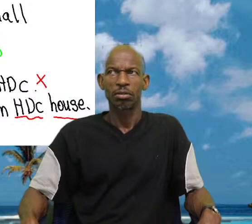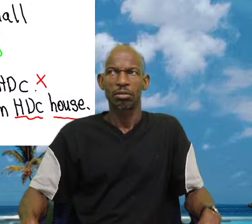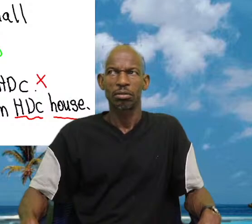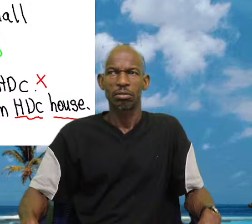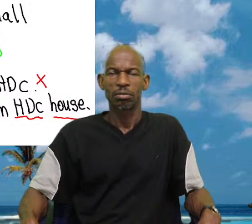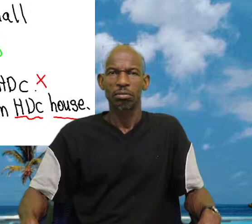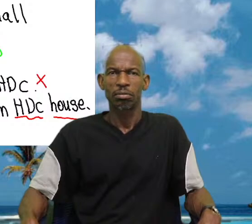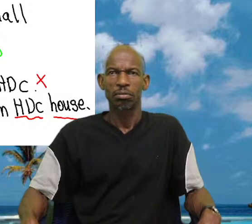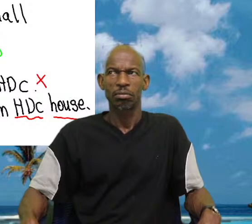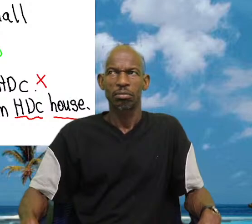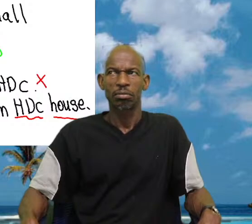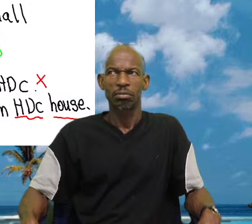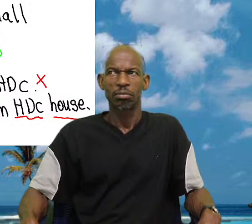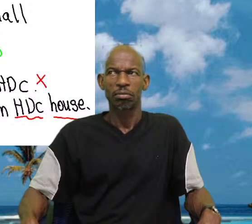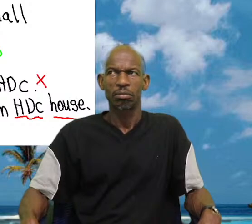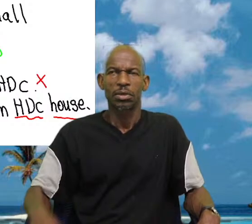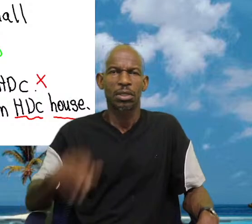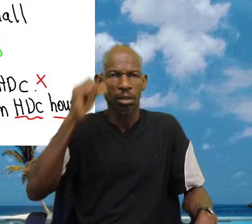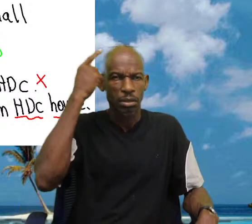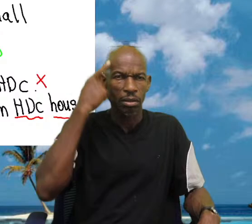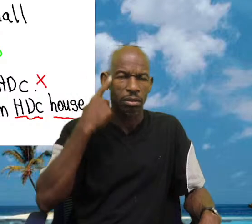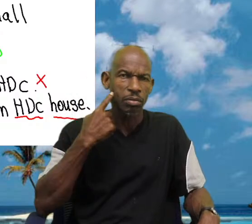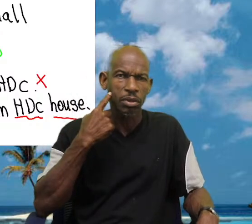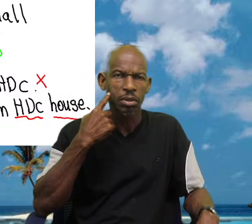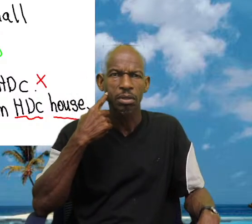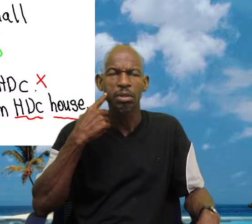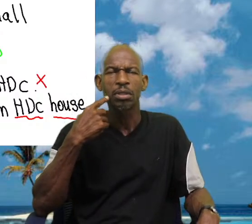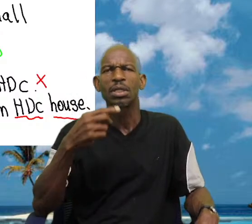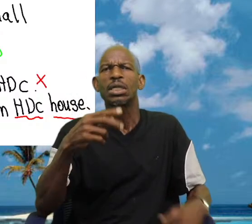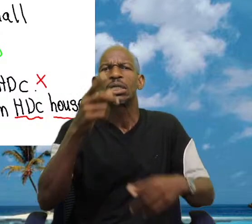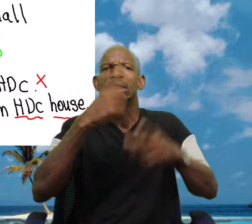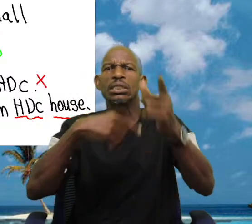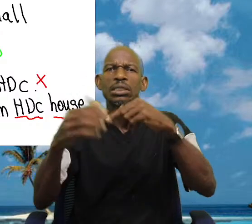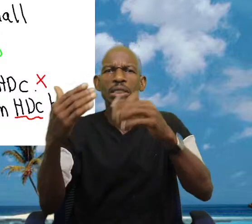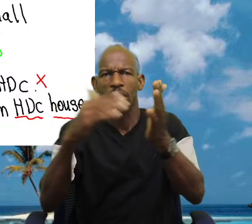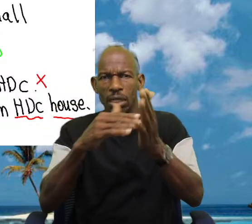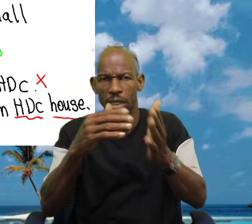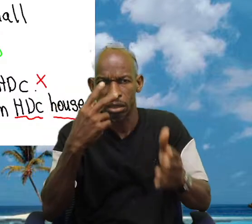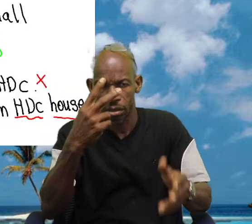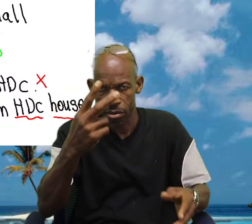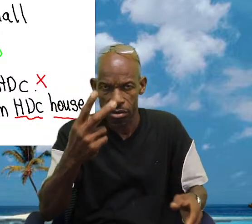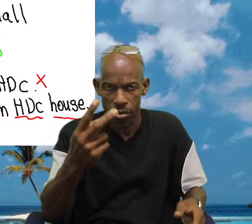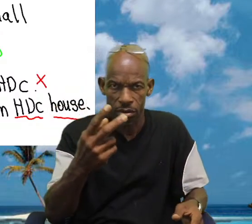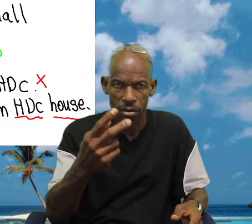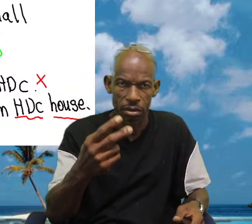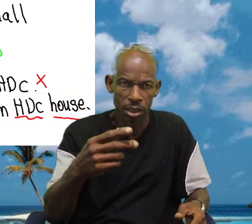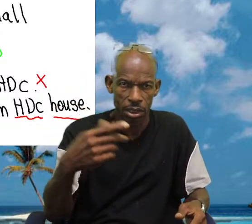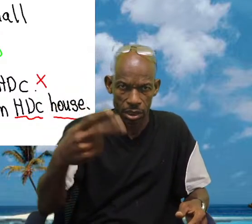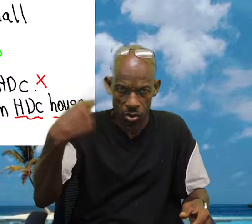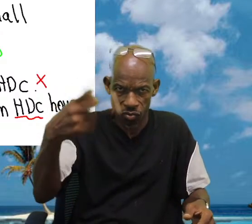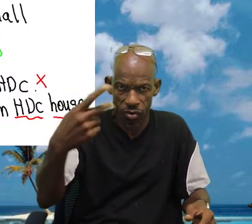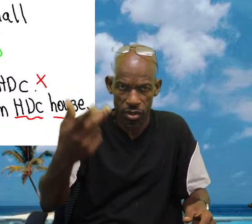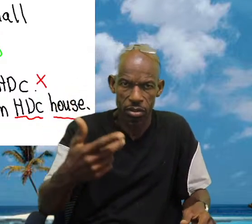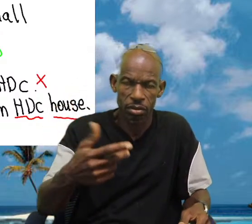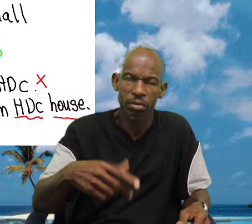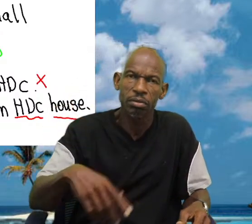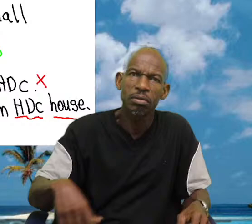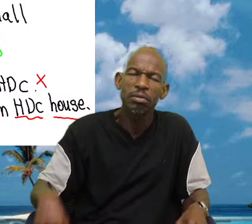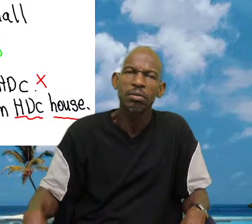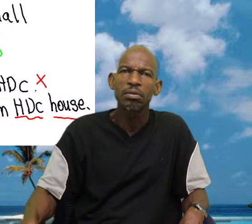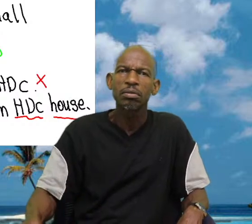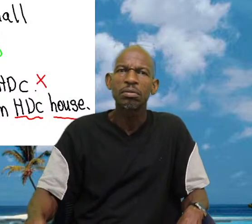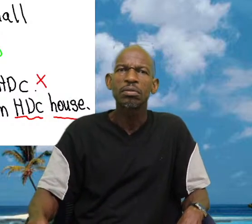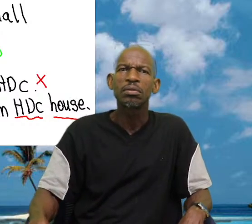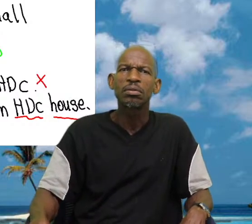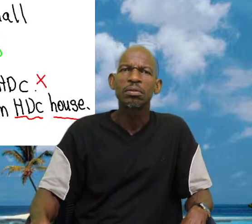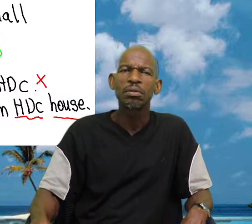Yeah, just somewhere. Sabriki, just I'm trying to look at the window where you are signing. Just start over for me, please. All right.